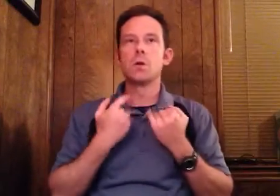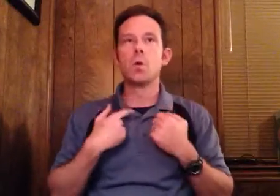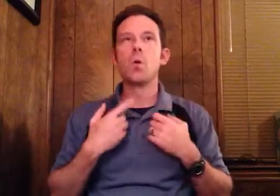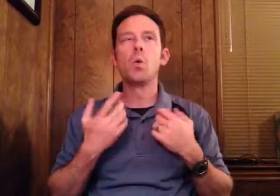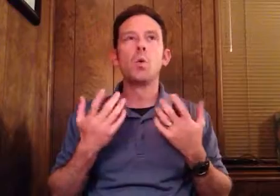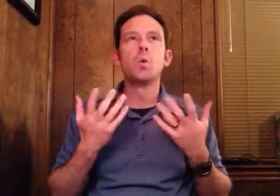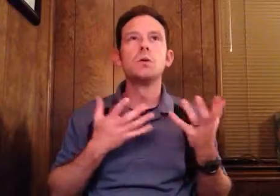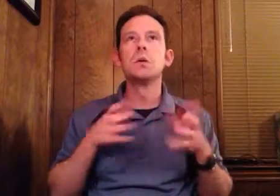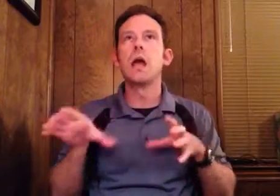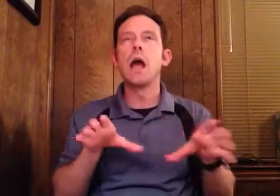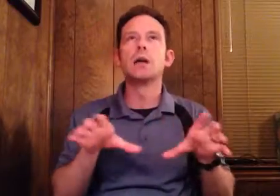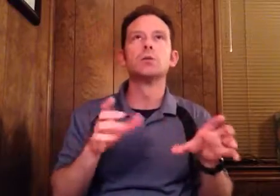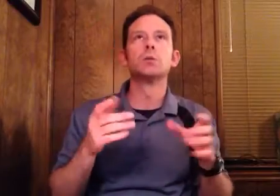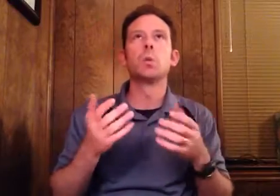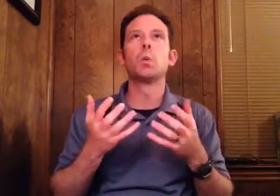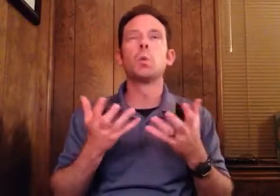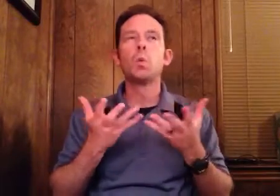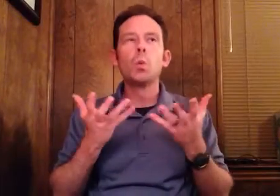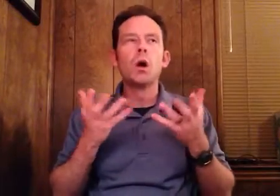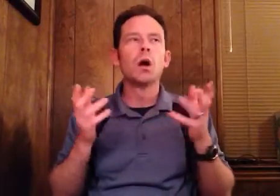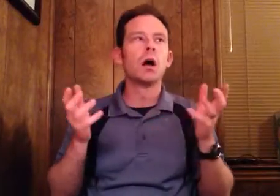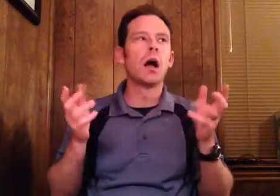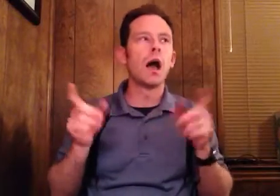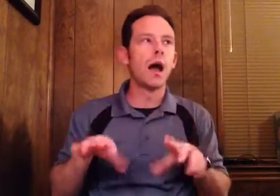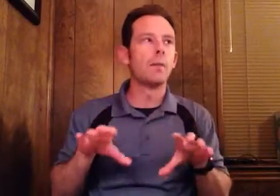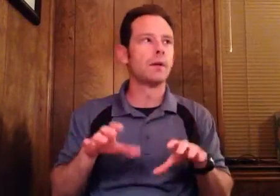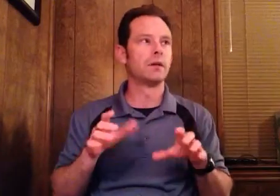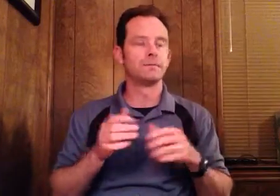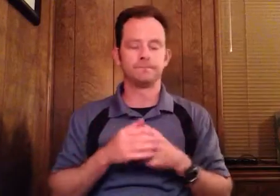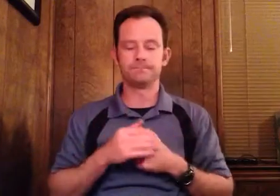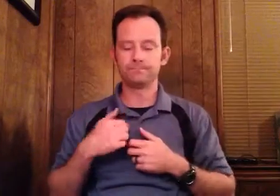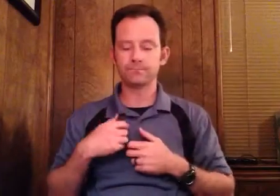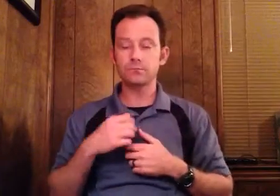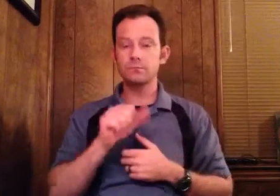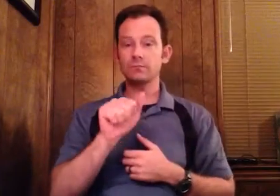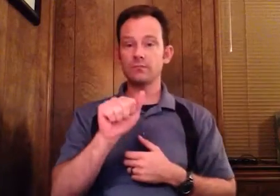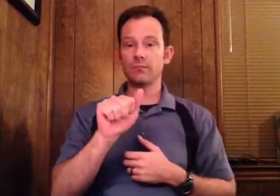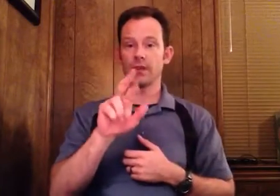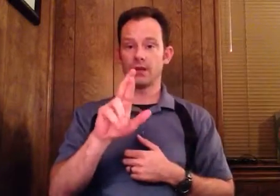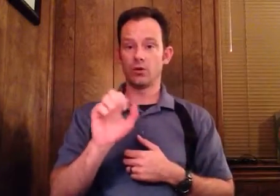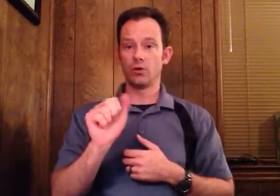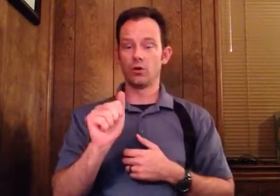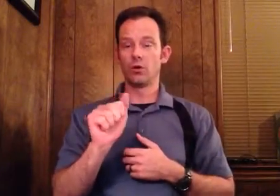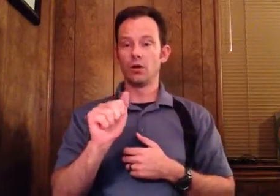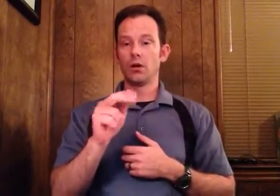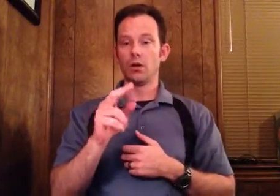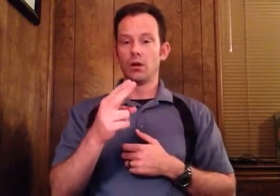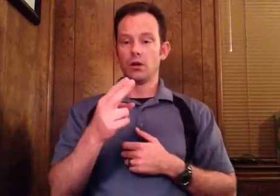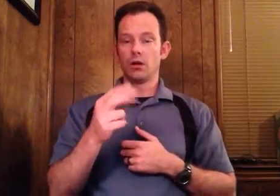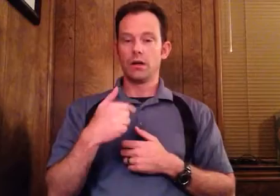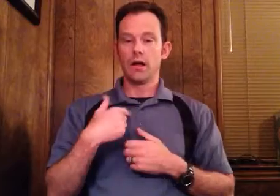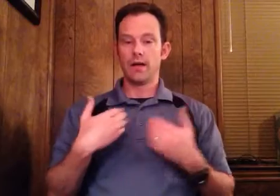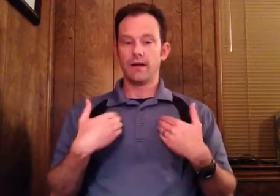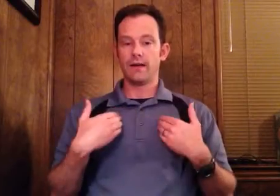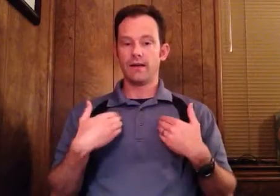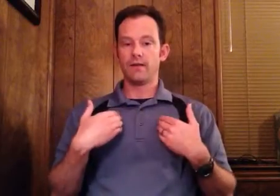problem? So it says, Sarah has a total of 96 DVDs in her household. Some were